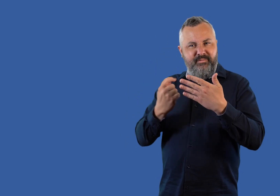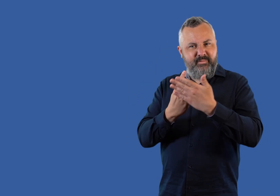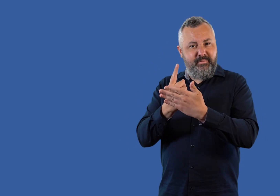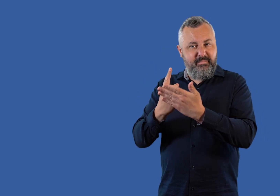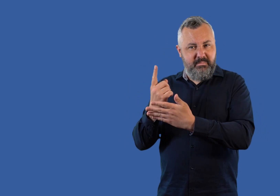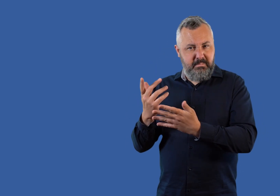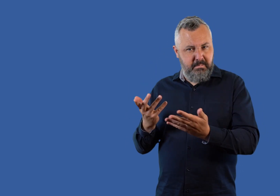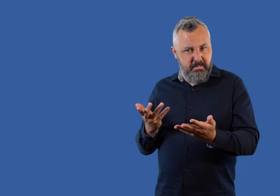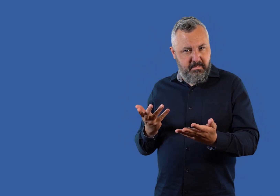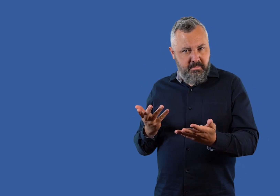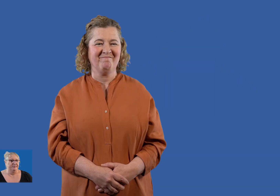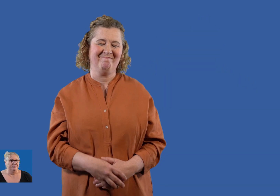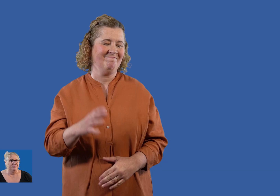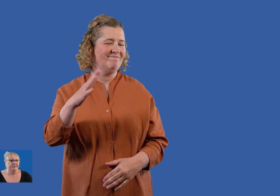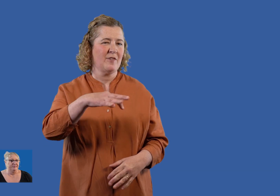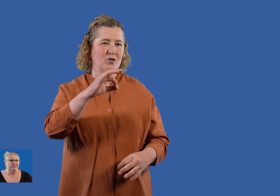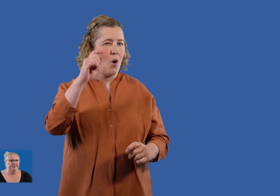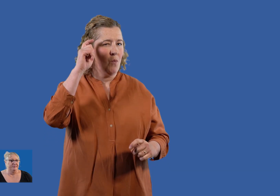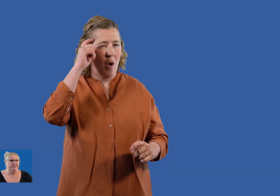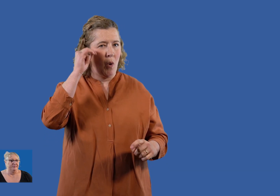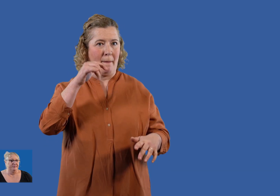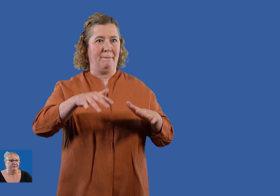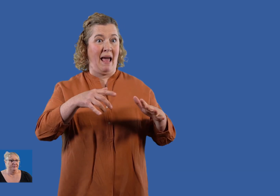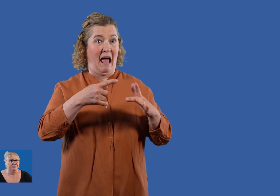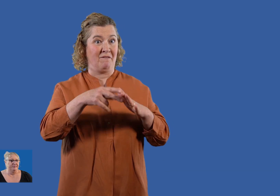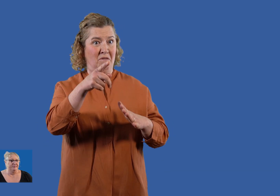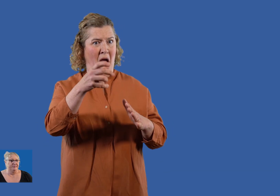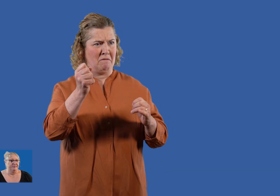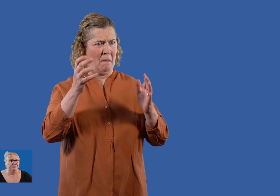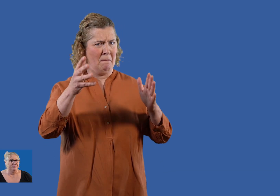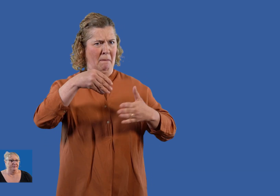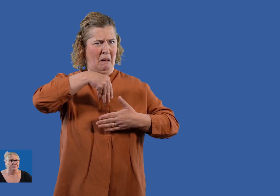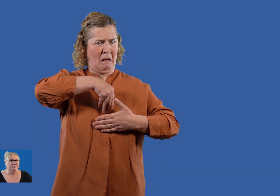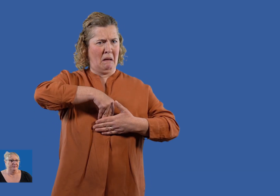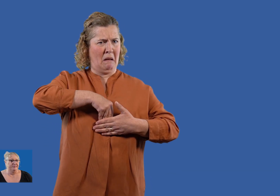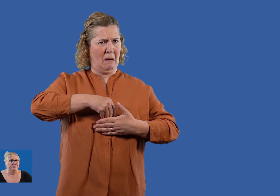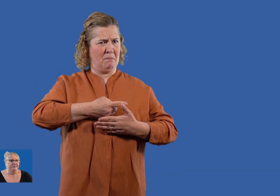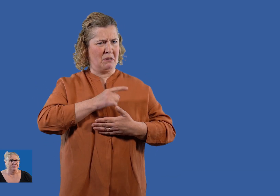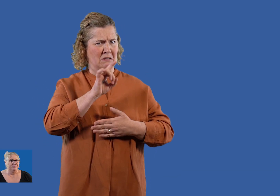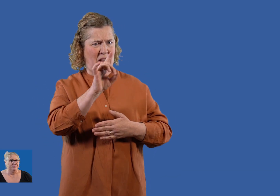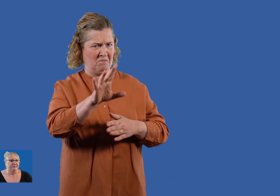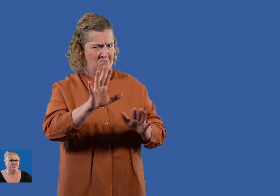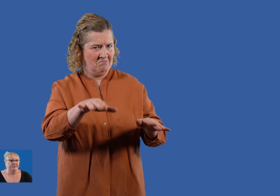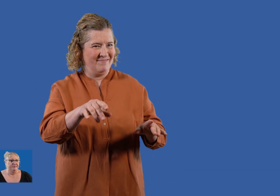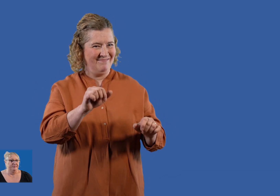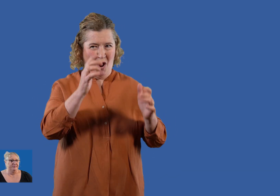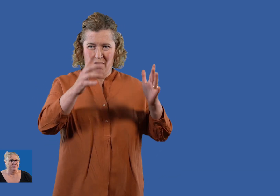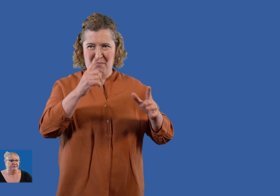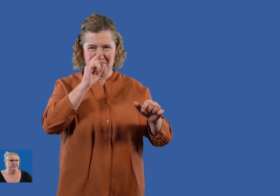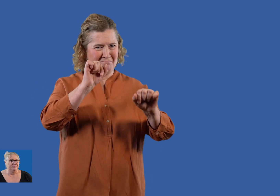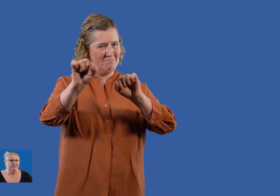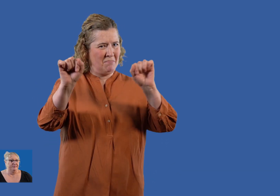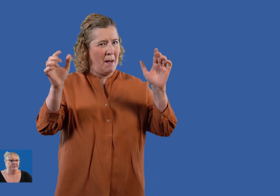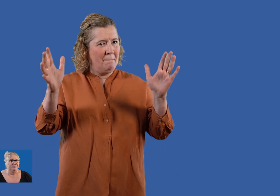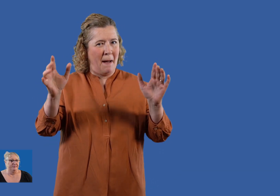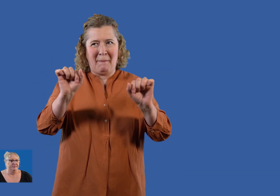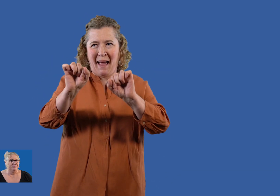life. Don't get too alarmed if you see some of these personality traits in yourself. A lot of people have different personality